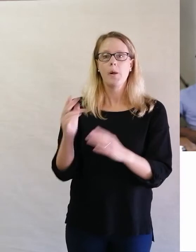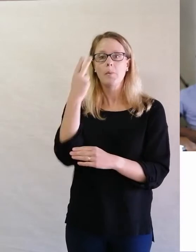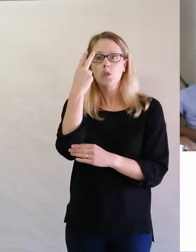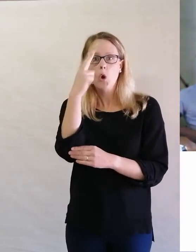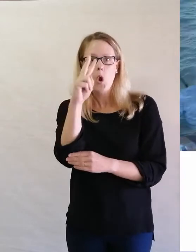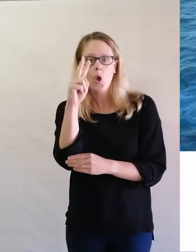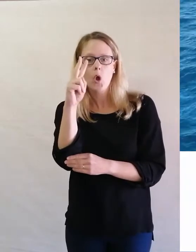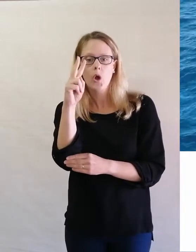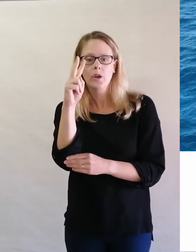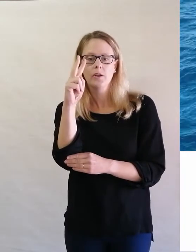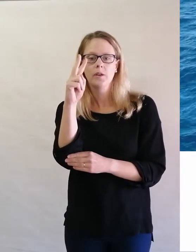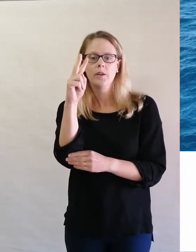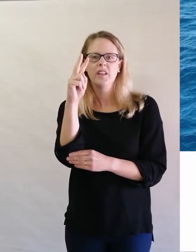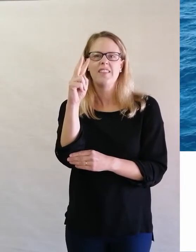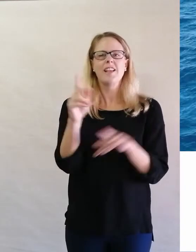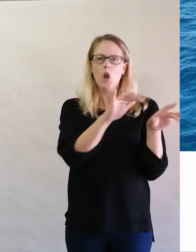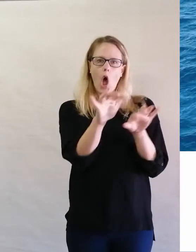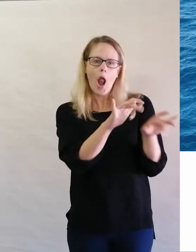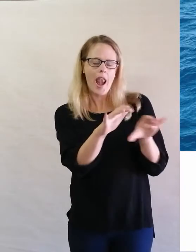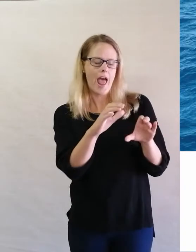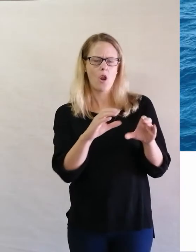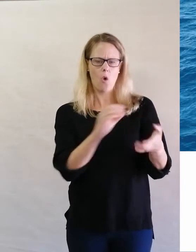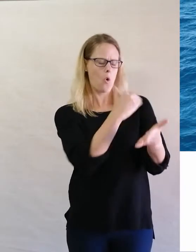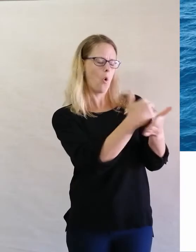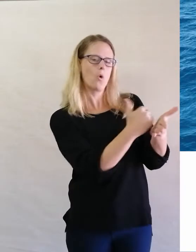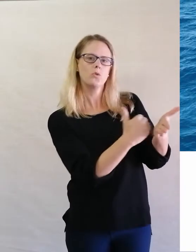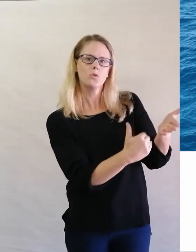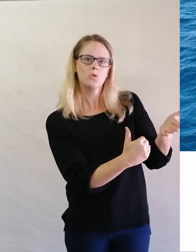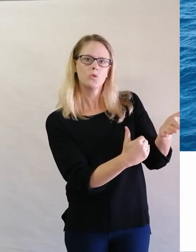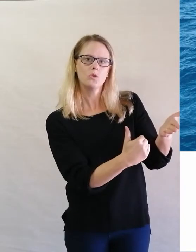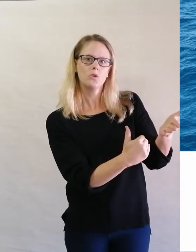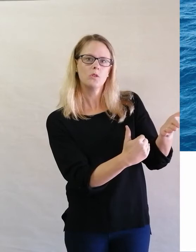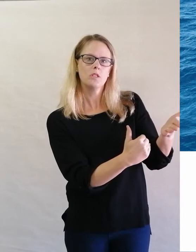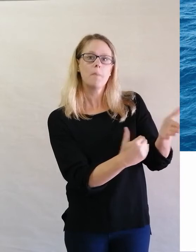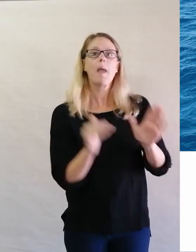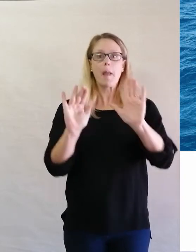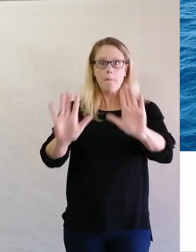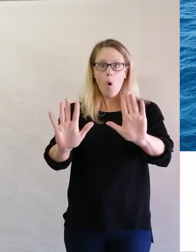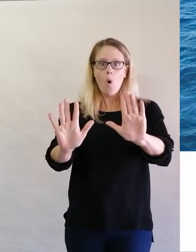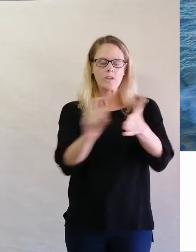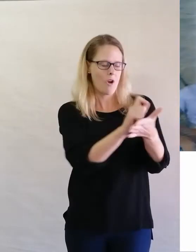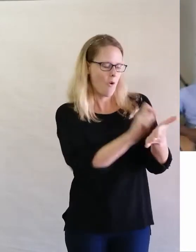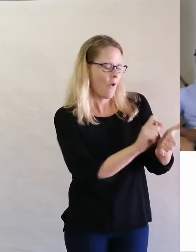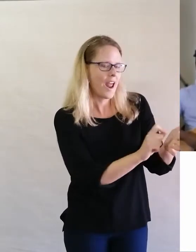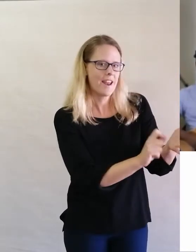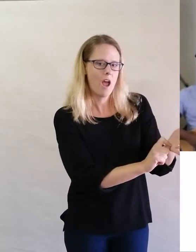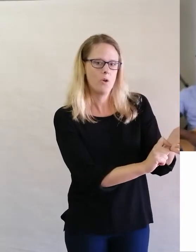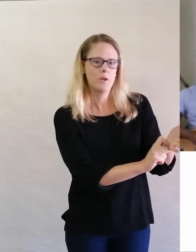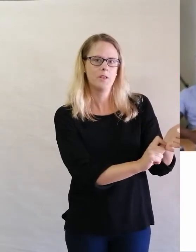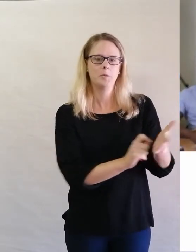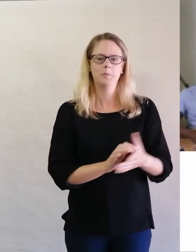screen. There is an online course coming soon, and perhaps even pause the video now and take down these details.